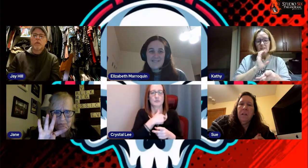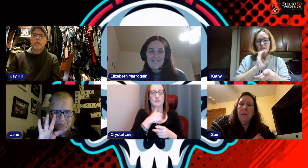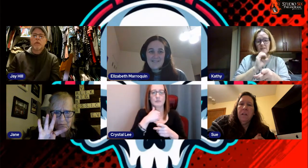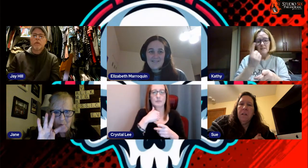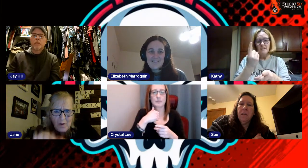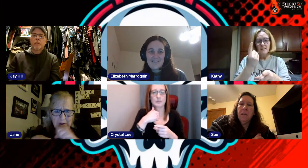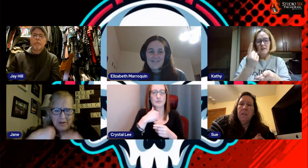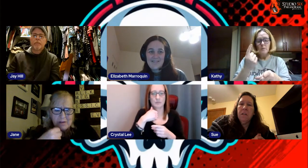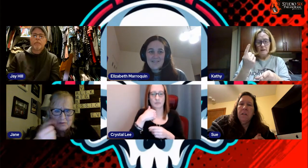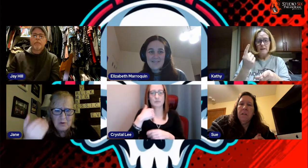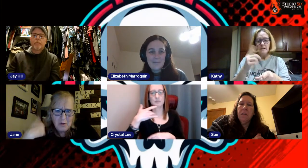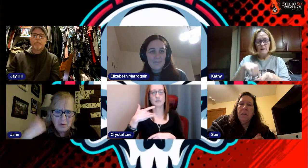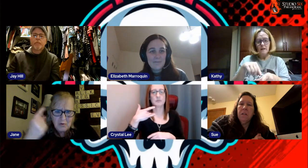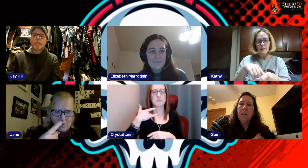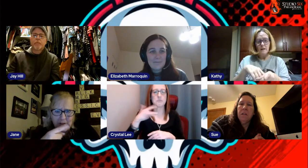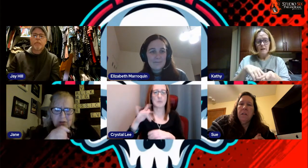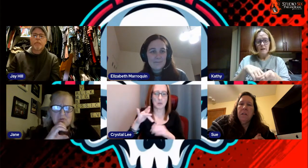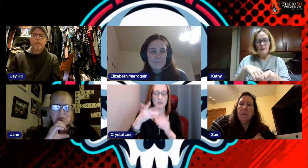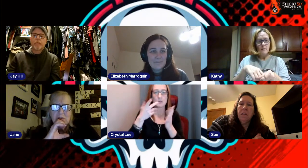Crystal.